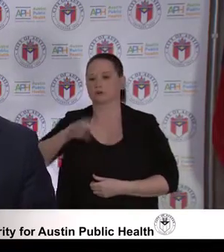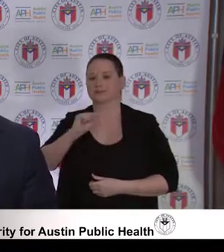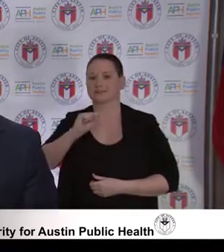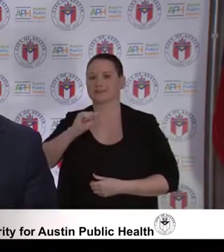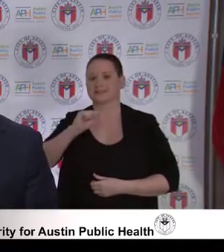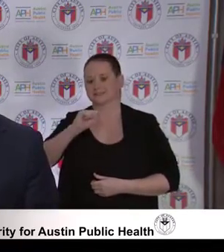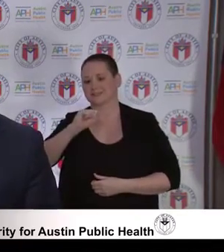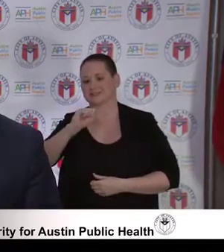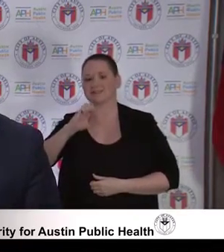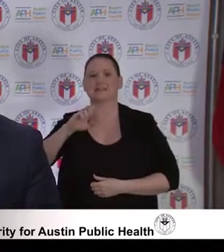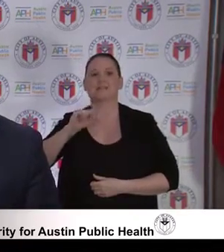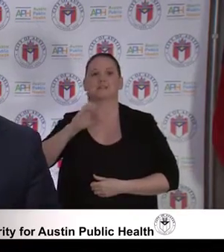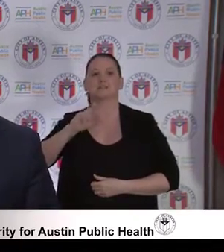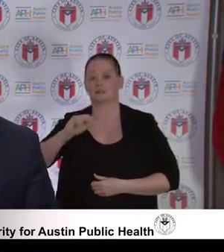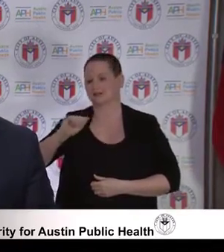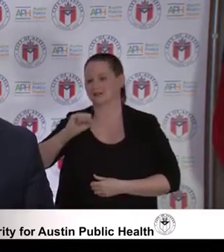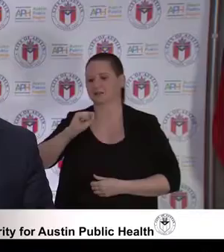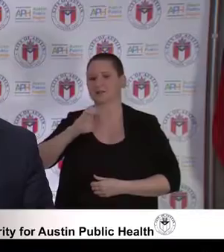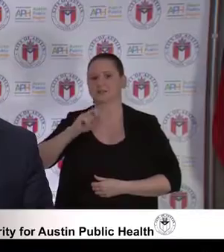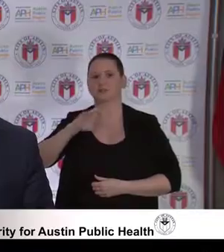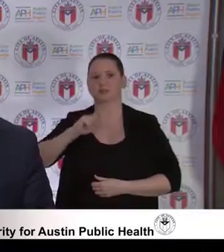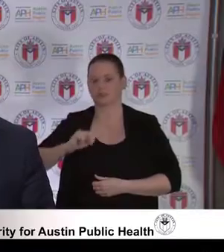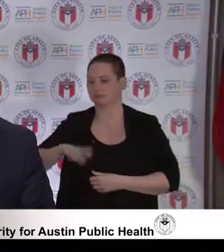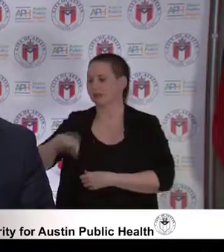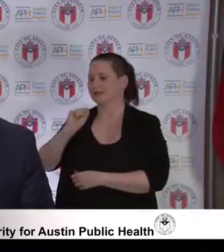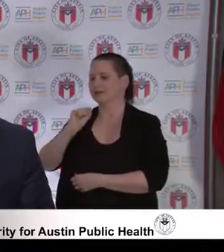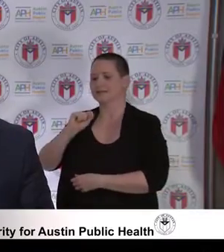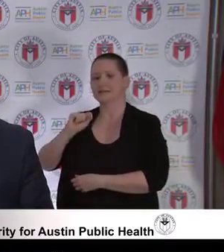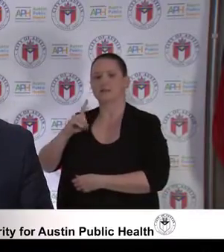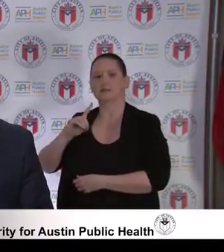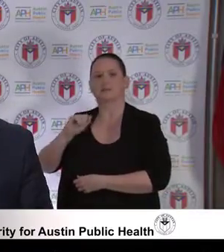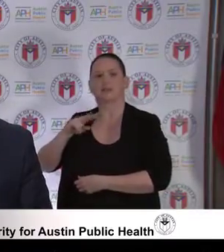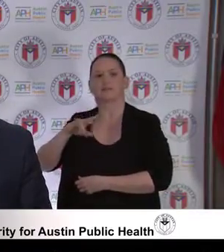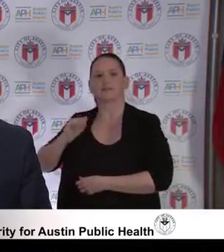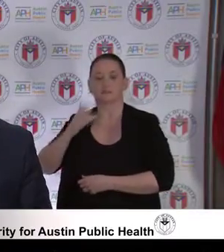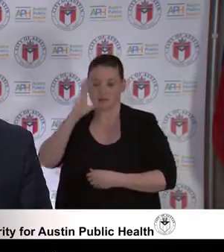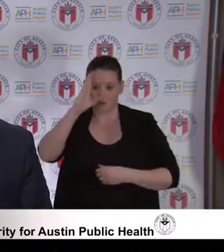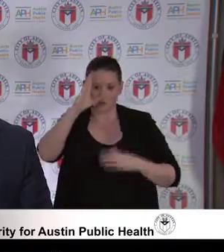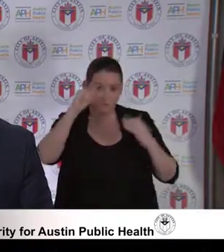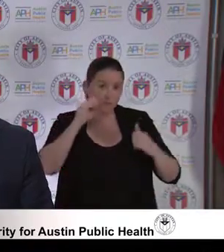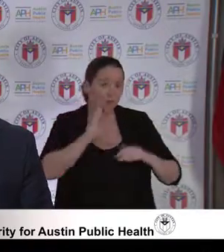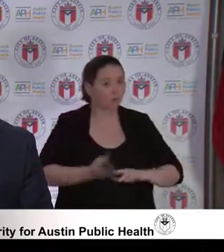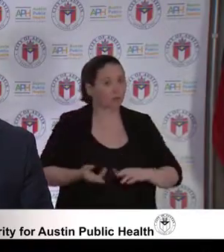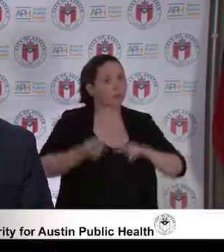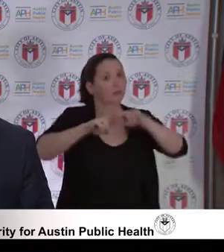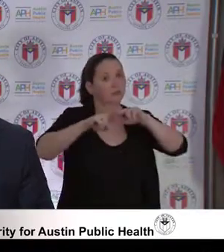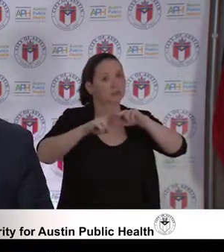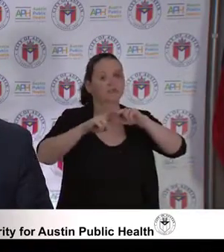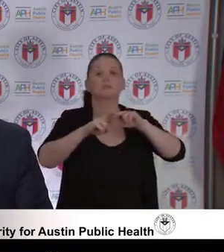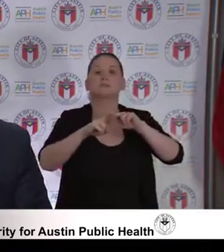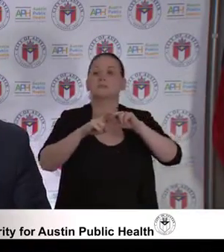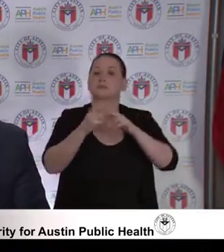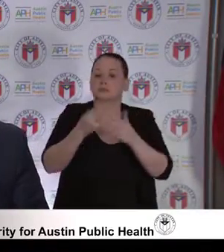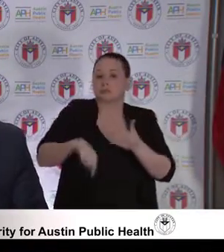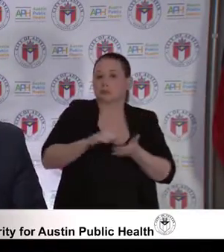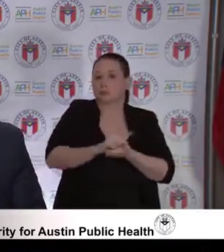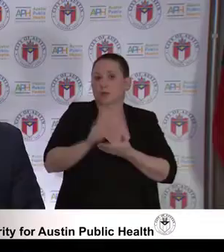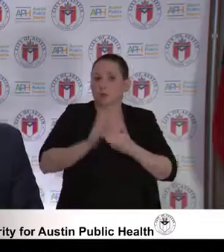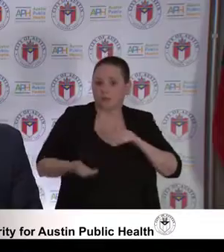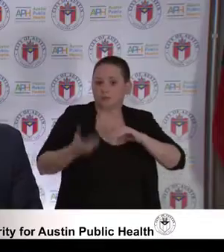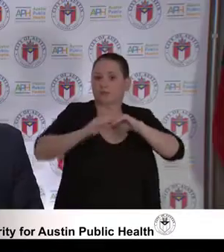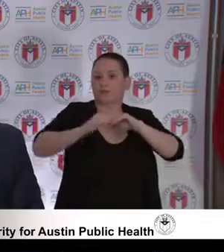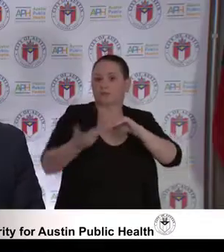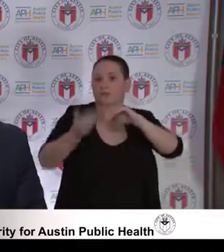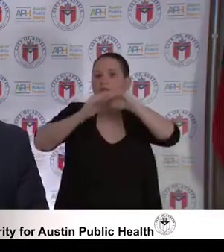and St. David's system, and we expect that that capability will increase this week and will increase further next week